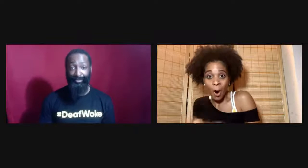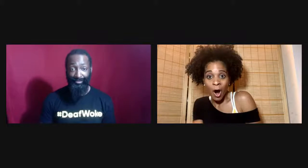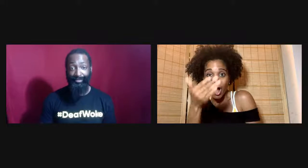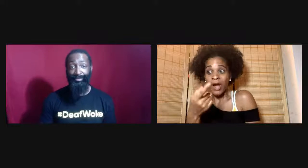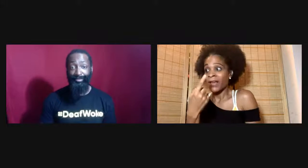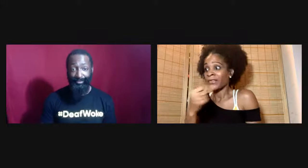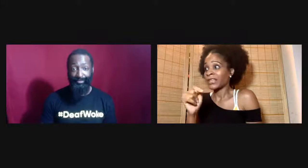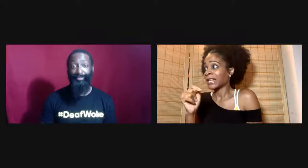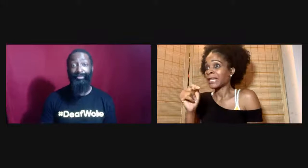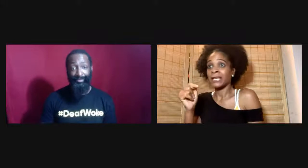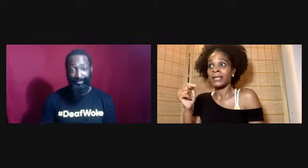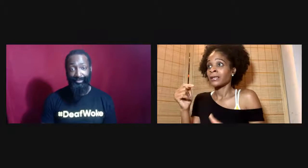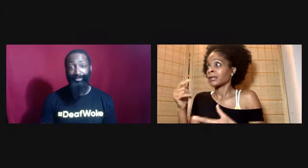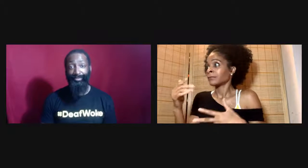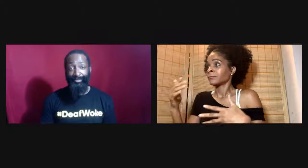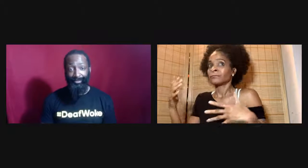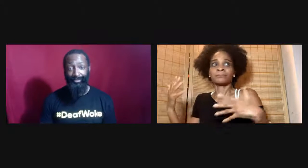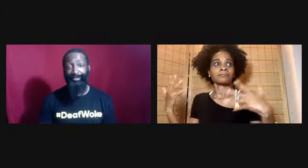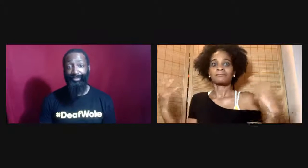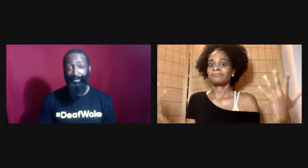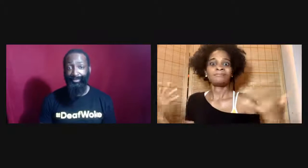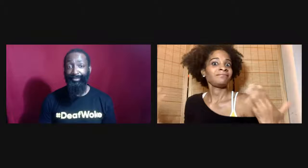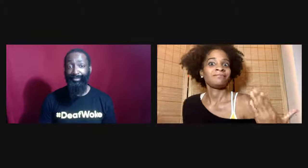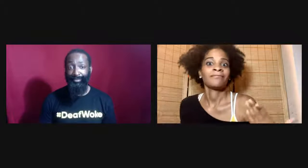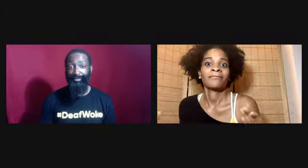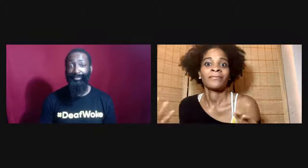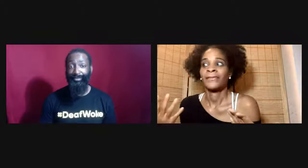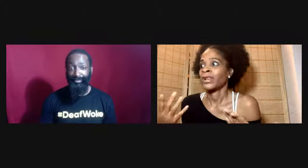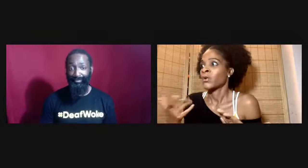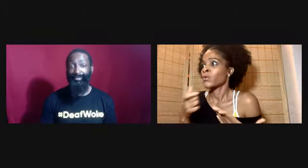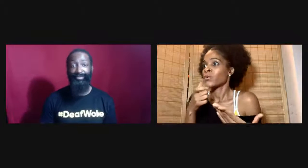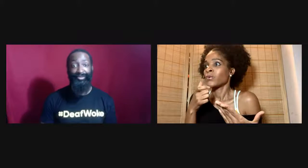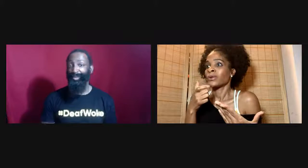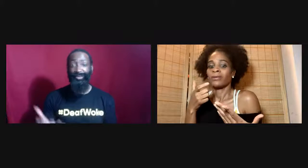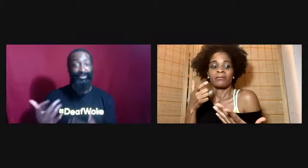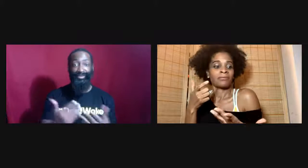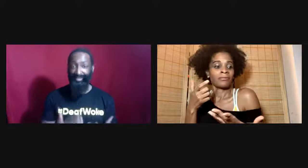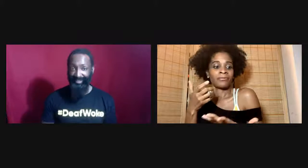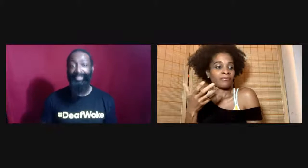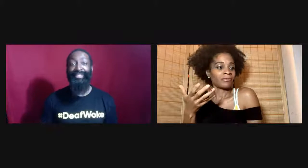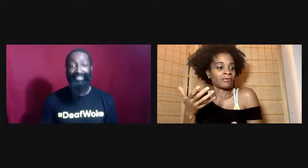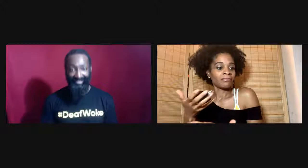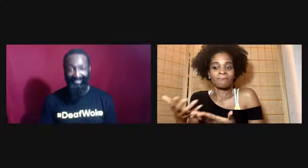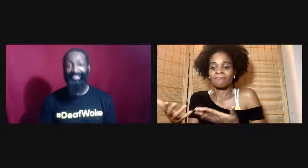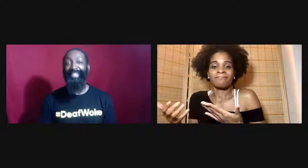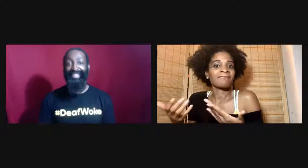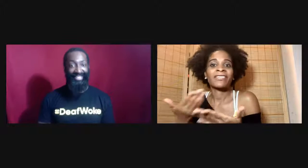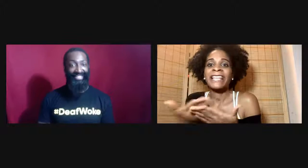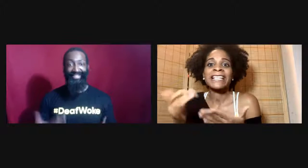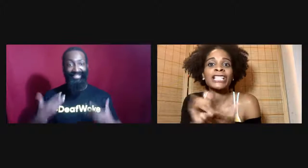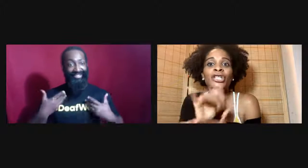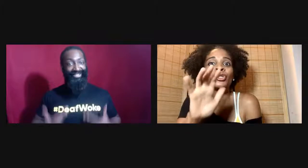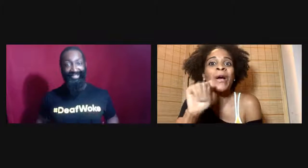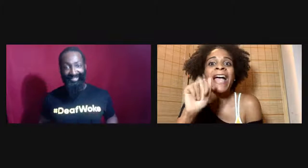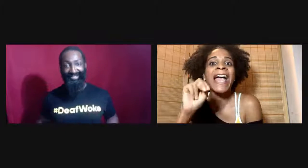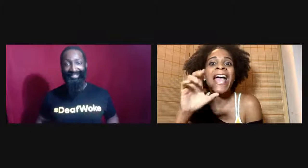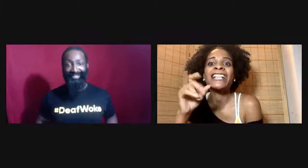Do you know who you are? Do you know what you want, that you want to build this generational wealth?